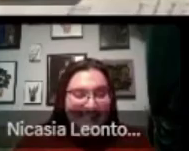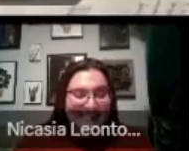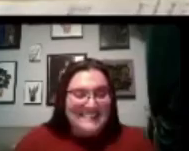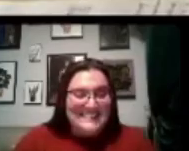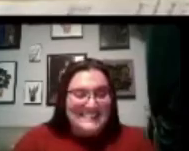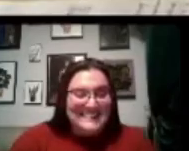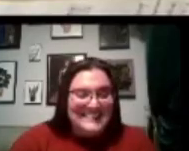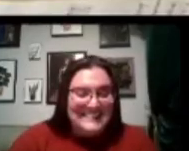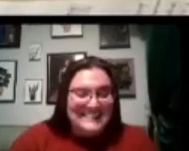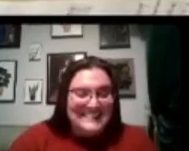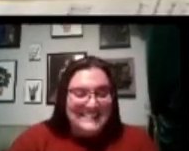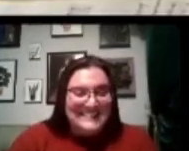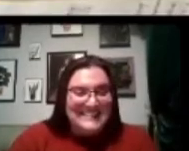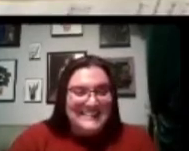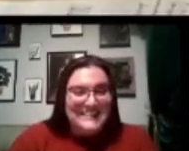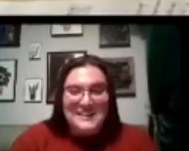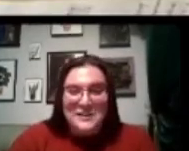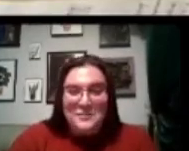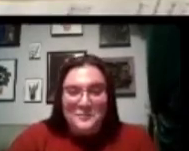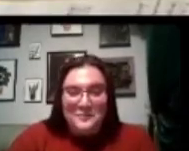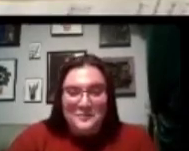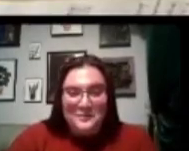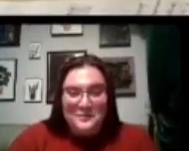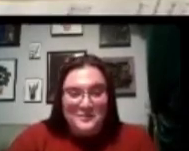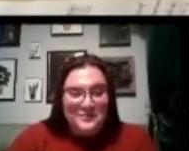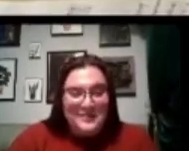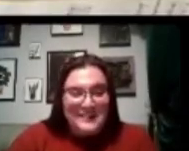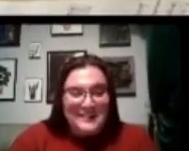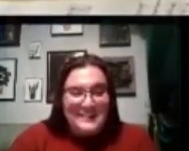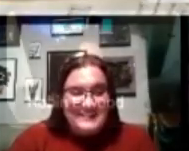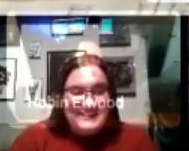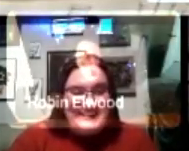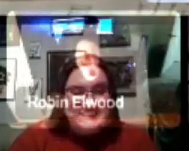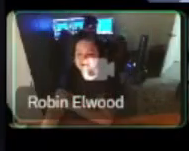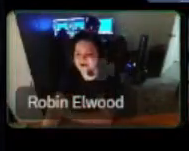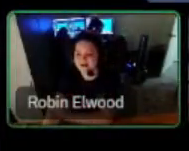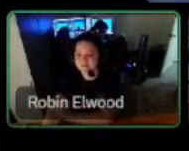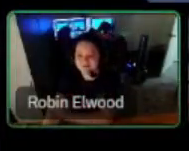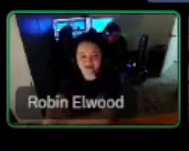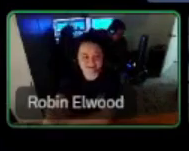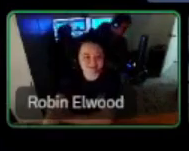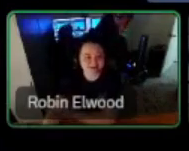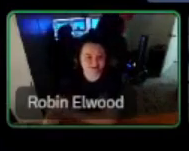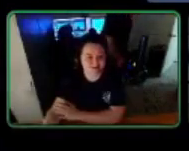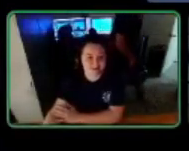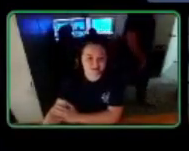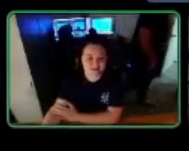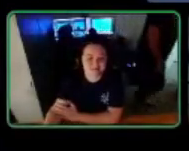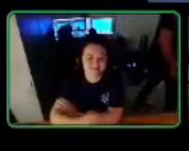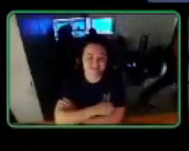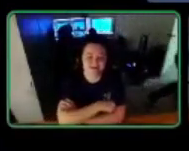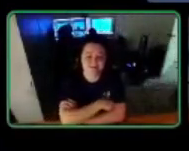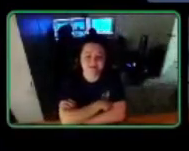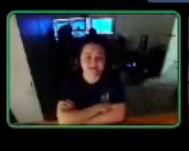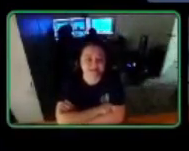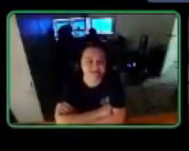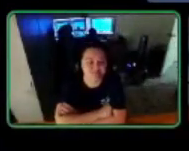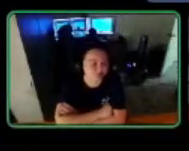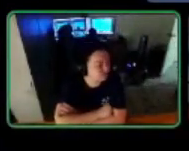and talk. So please never be scared to talk to me or ask me a question. I figure we can go ahead and get started. Today is going to